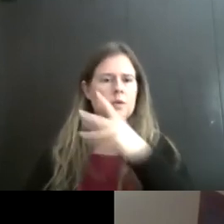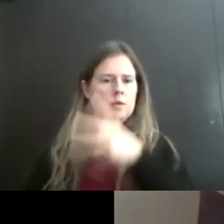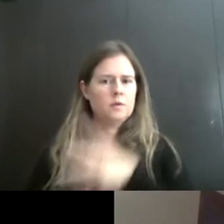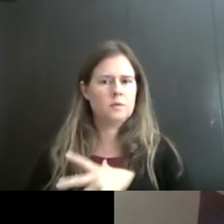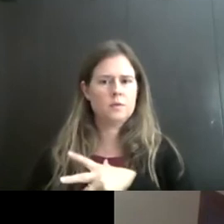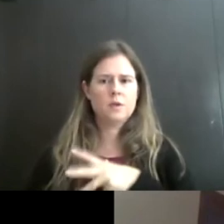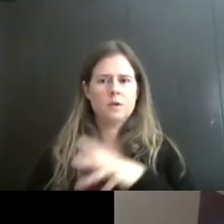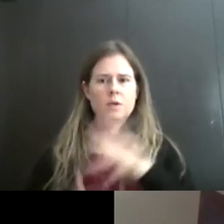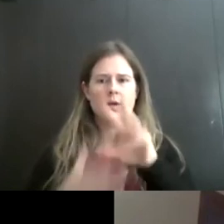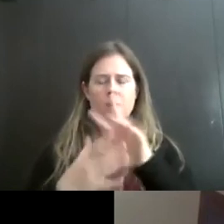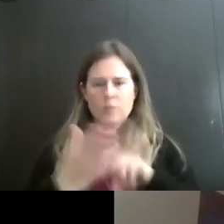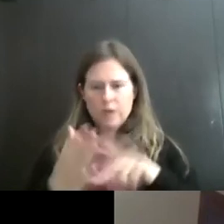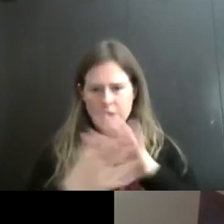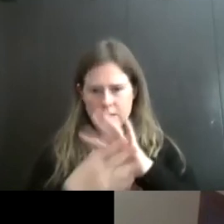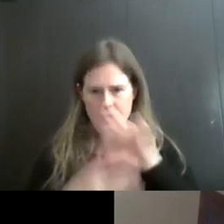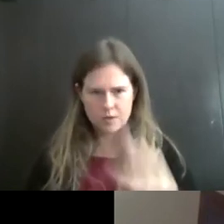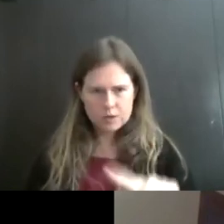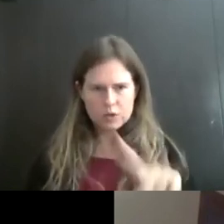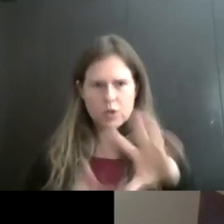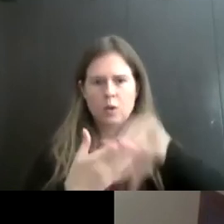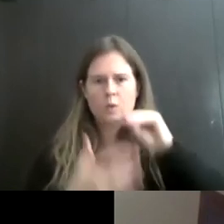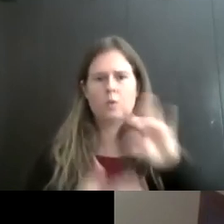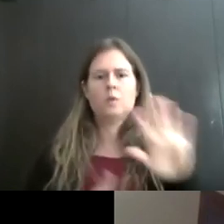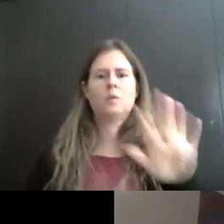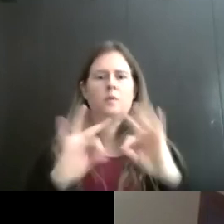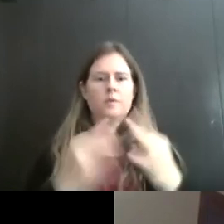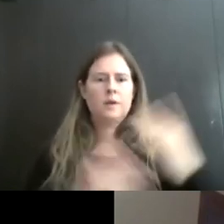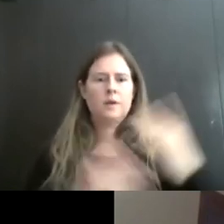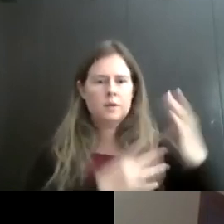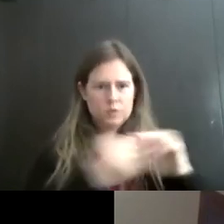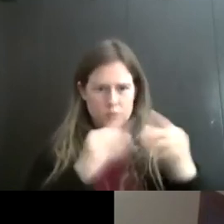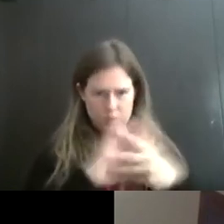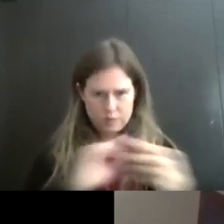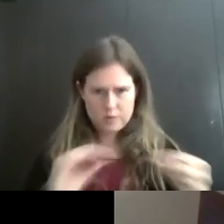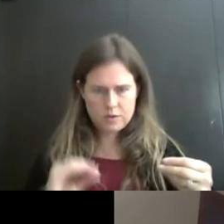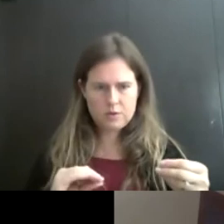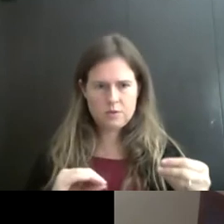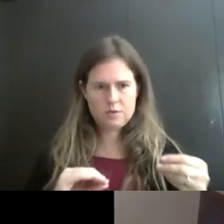that's listening, learn your family story. So when I opened and I said, I get my tribal